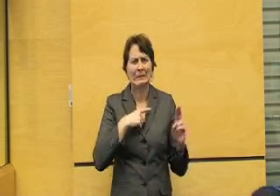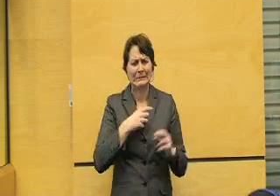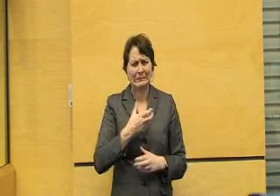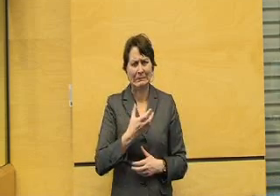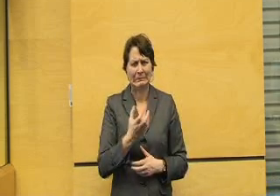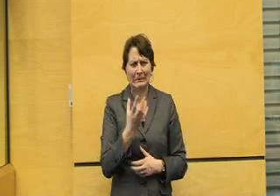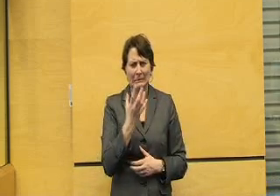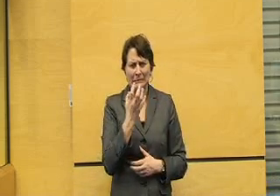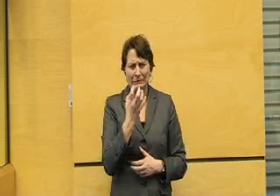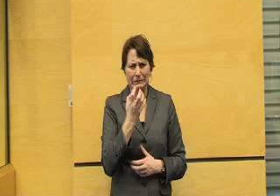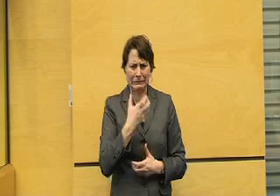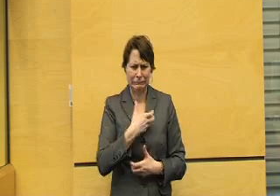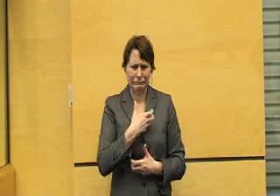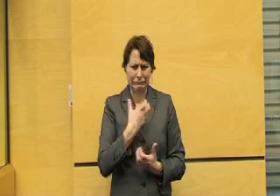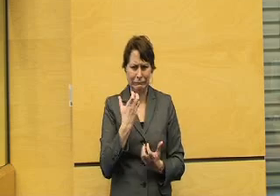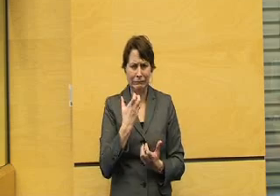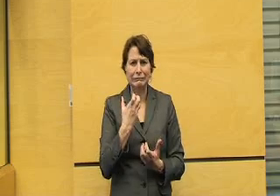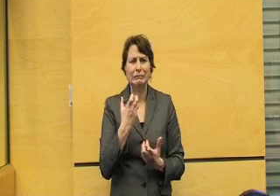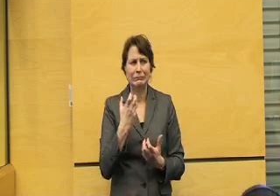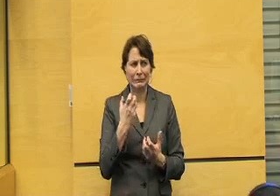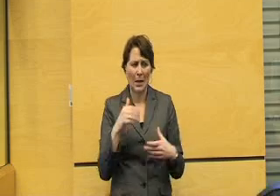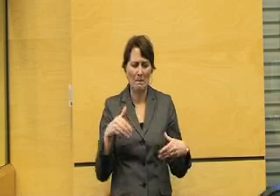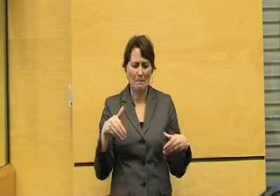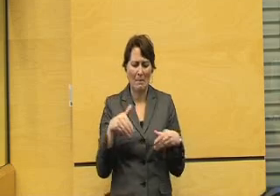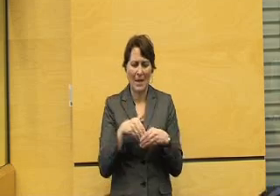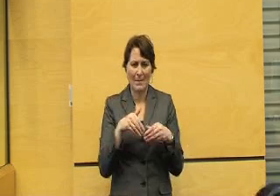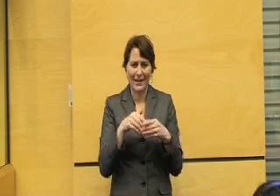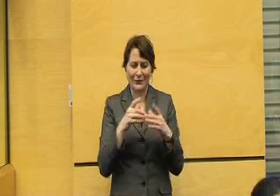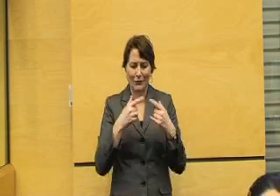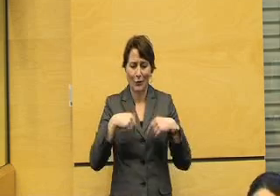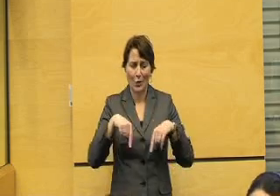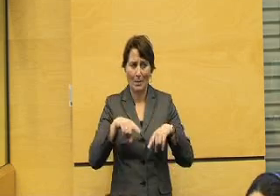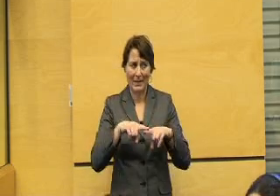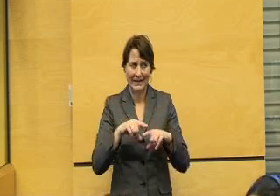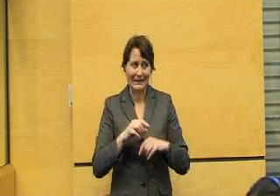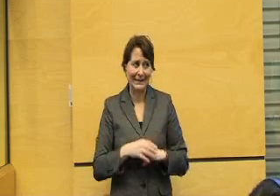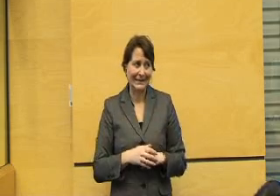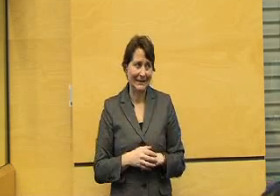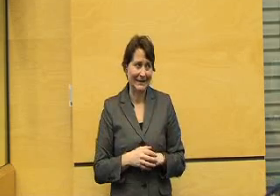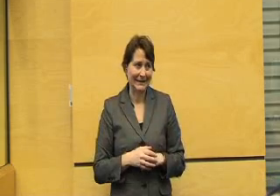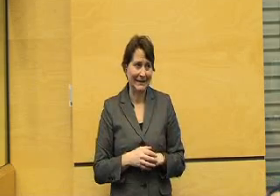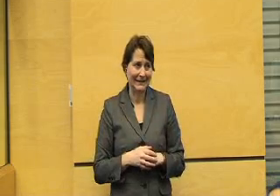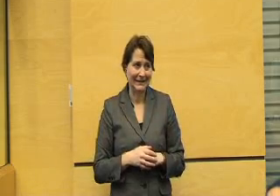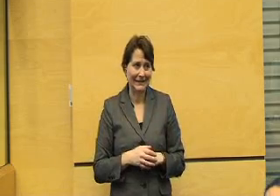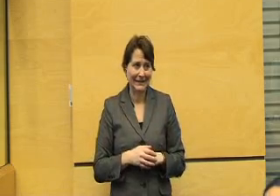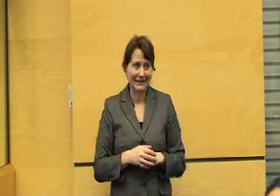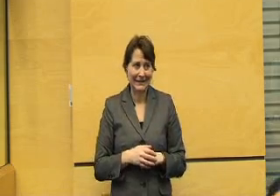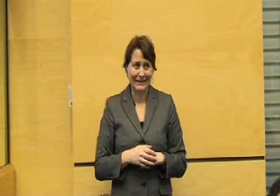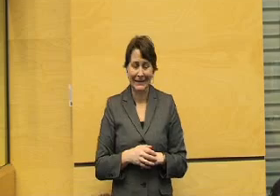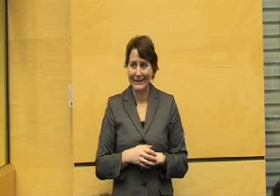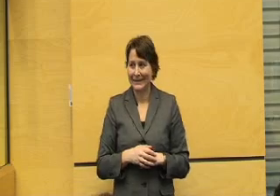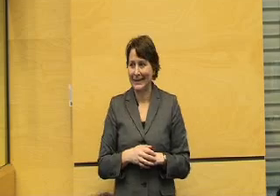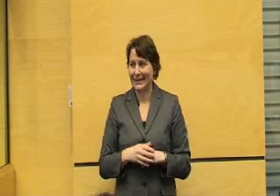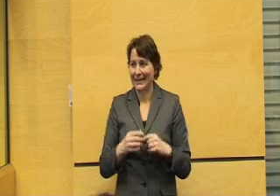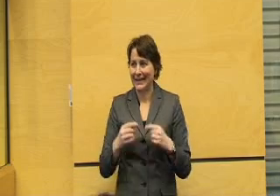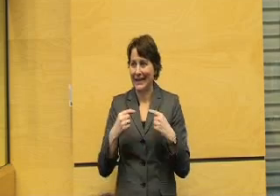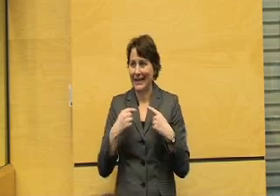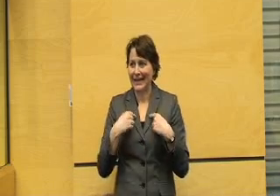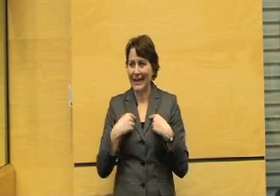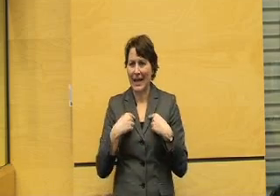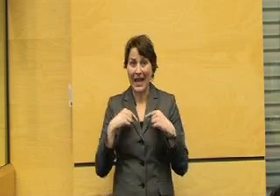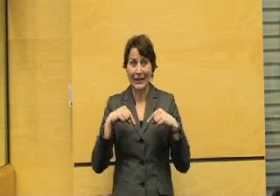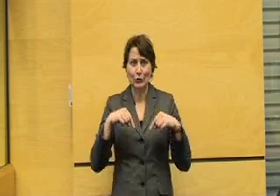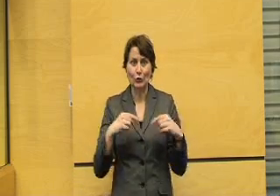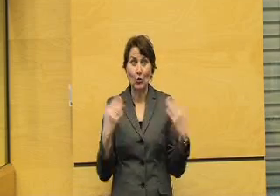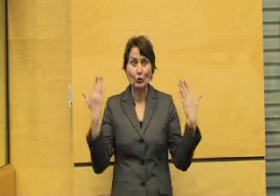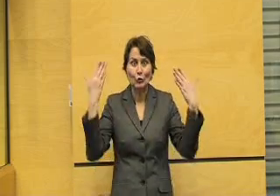angry towards the members of the committee, because it seems as if you are not going to have any sleep